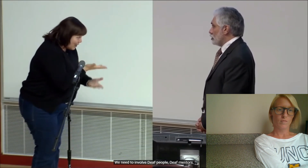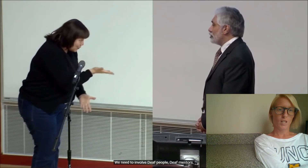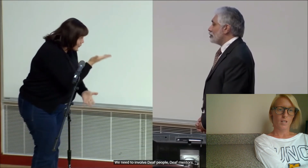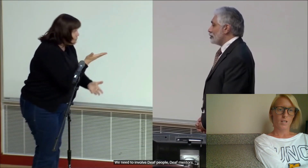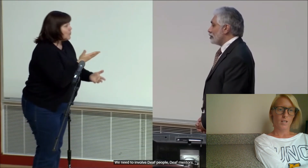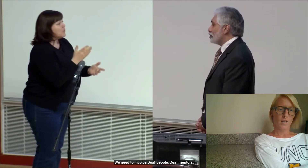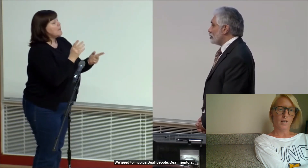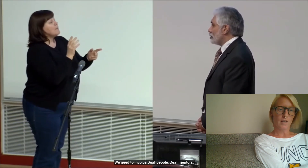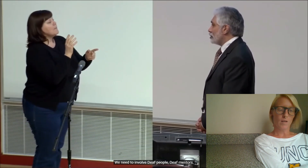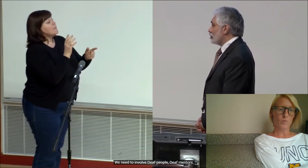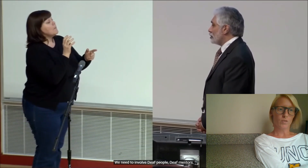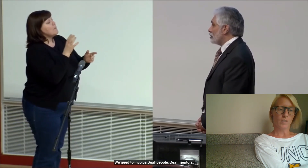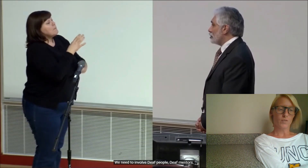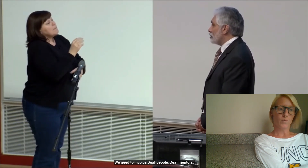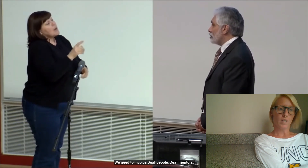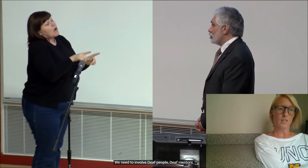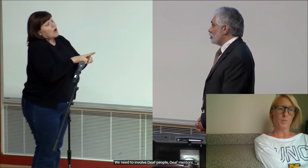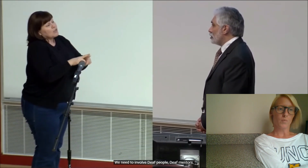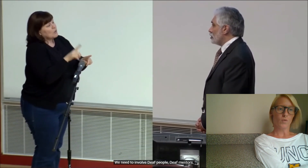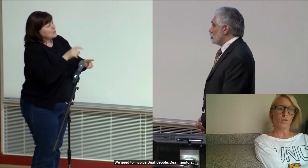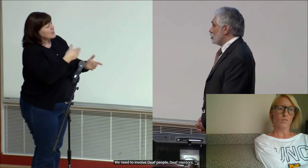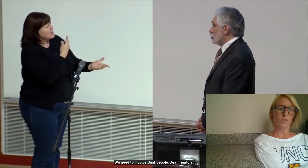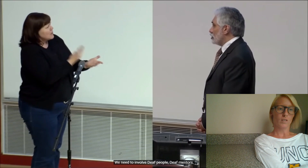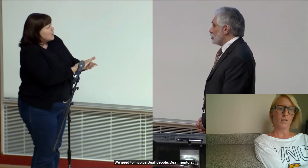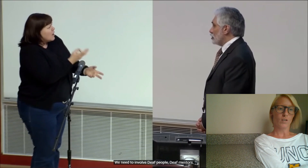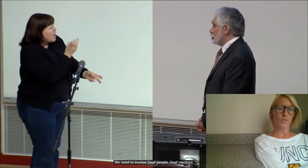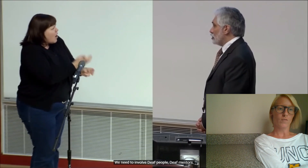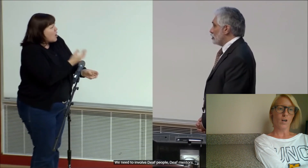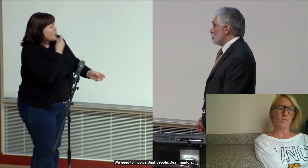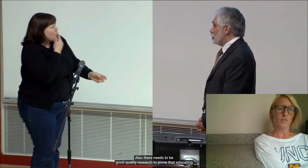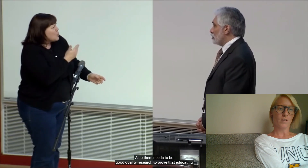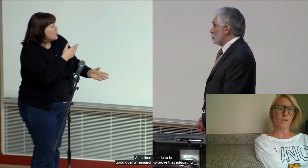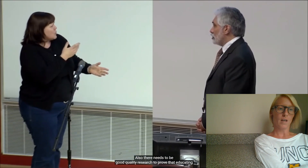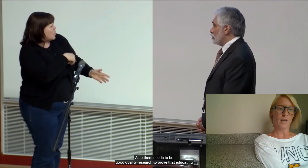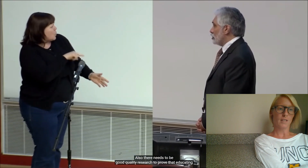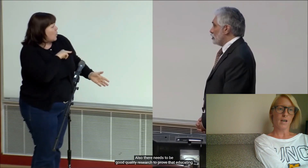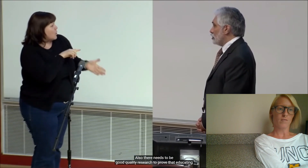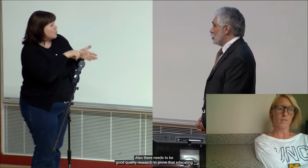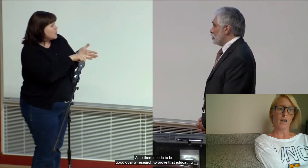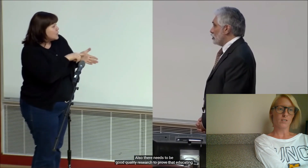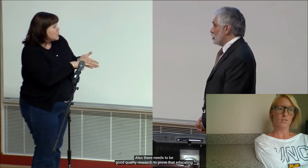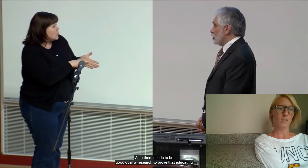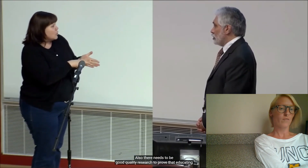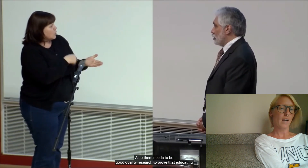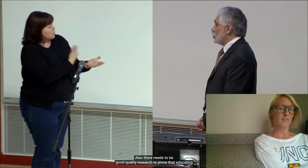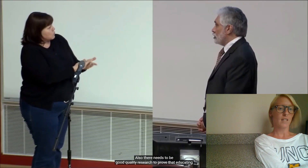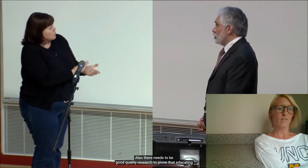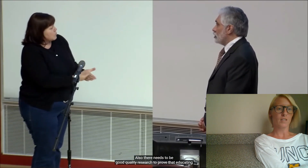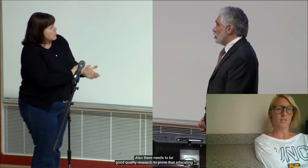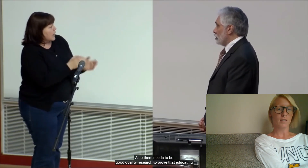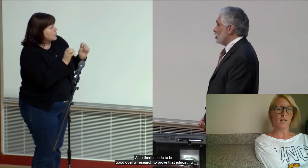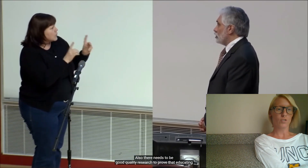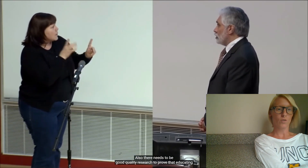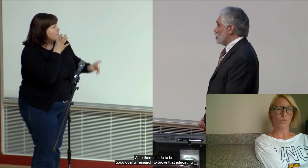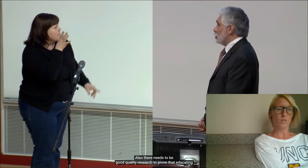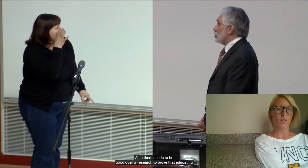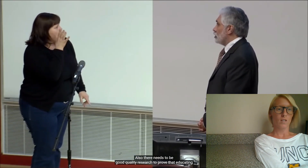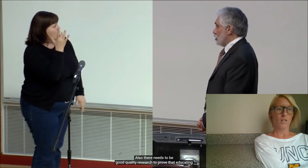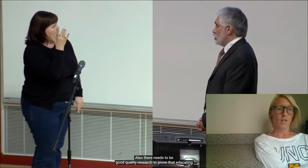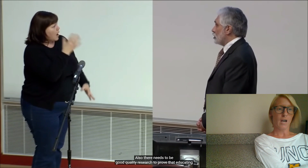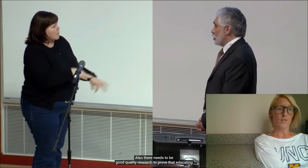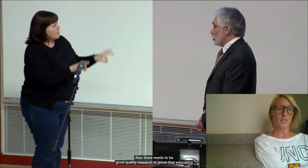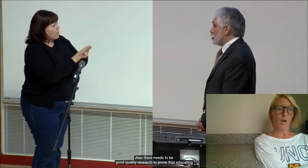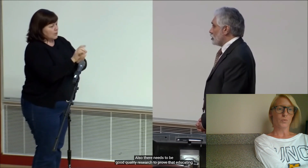We need to involve deaf And people, as when we deaf do that, mentors. people are involved Also, there needs to that be have good facts and quality evidence that research shows